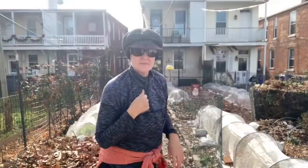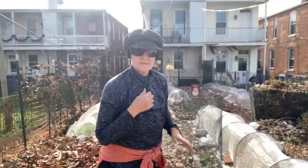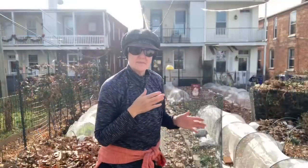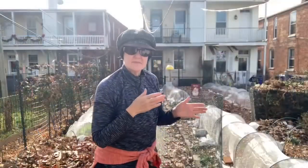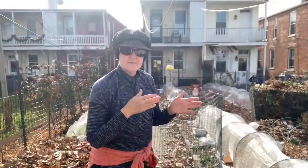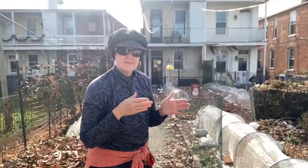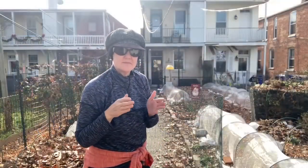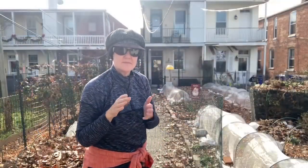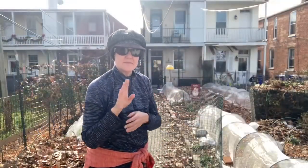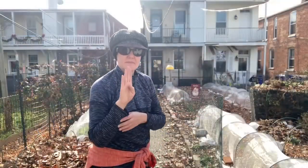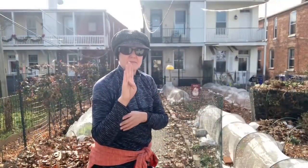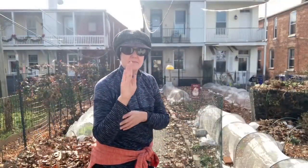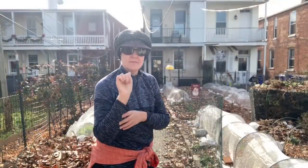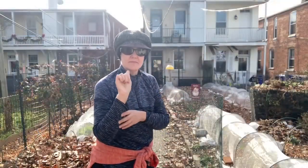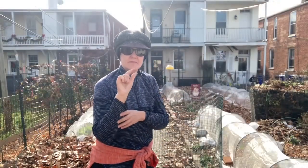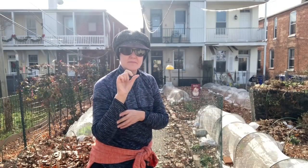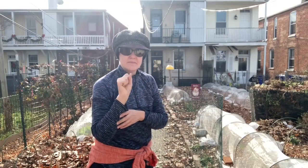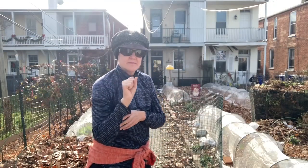mean, the cost of the bag.